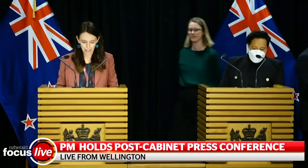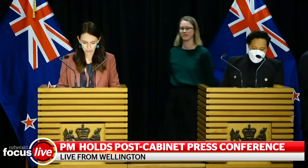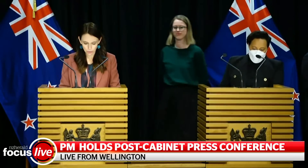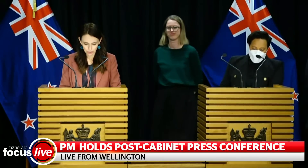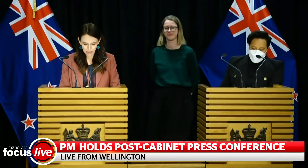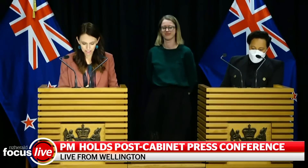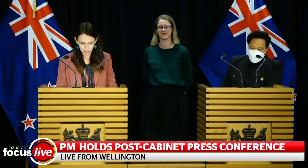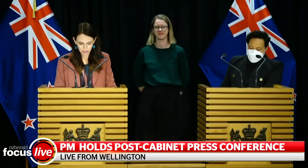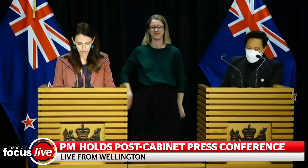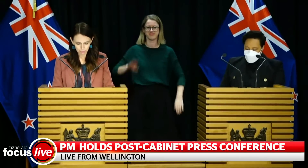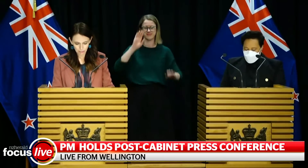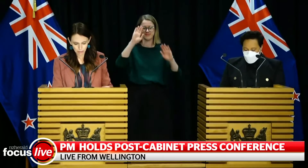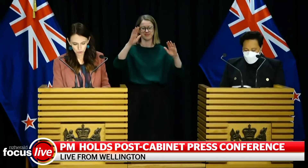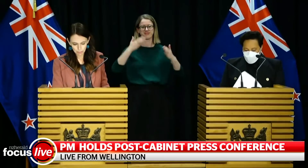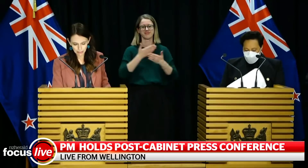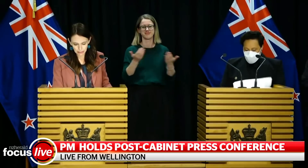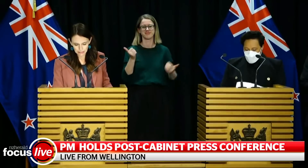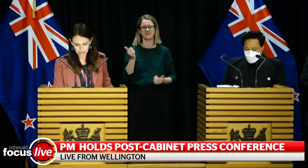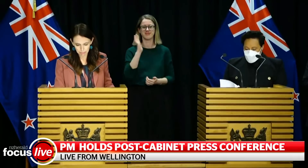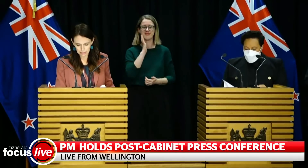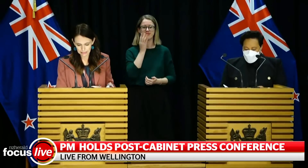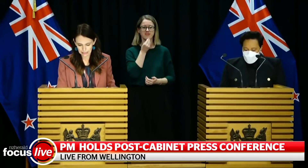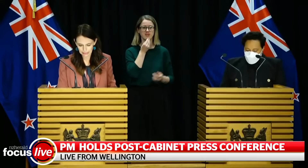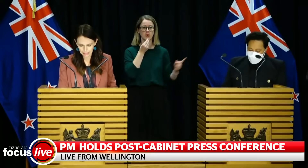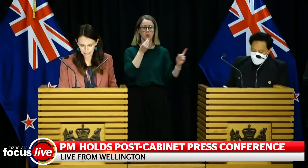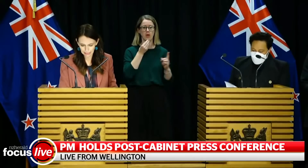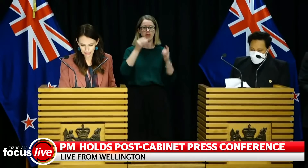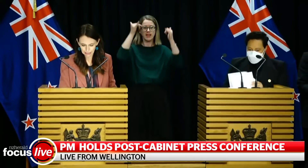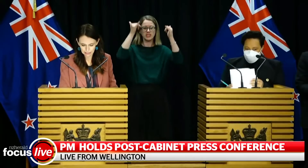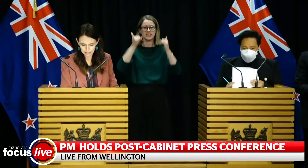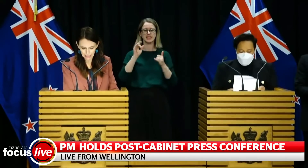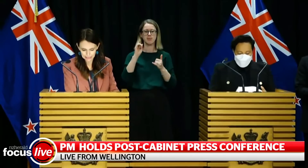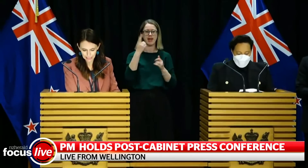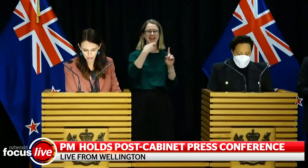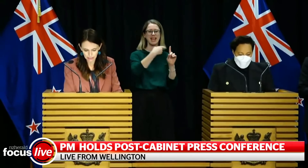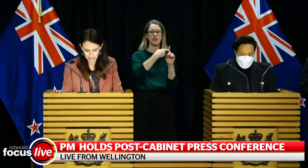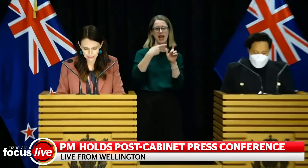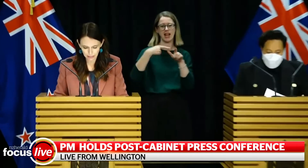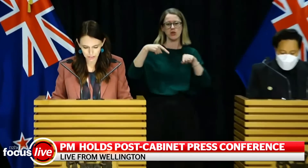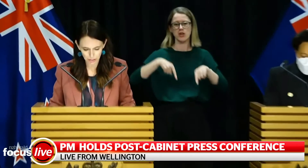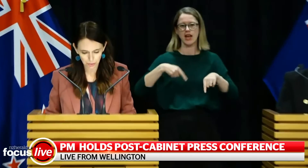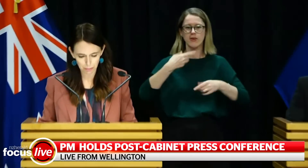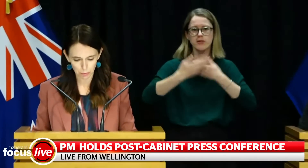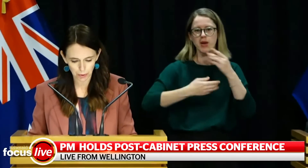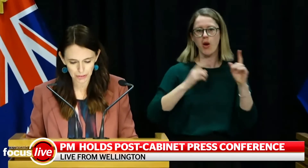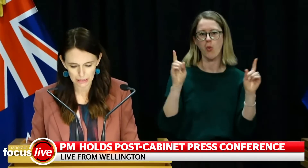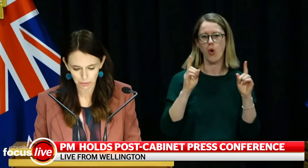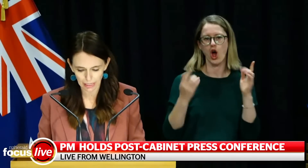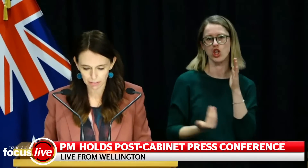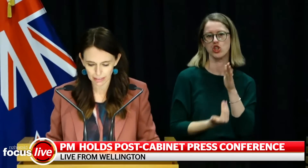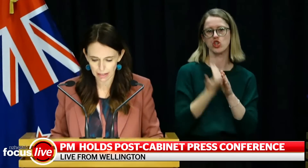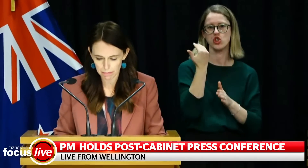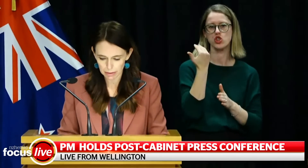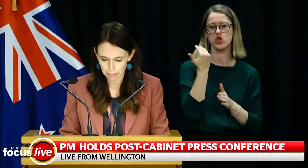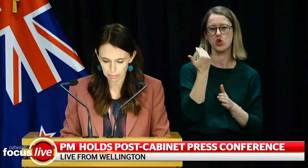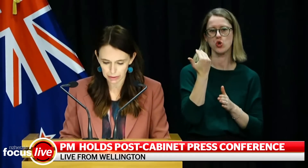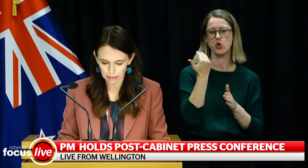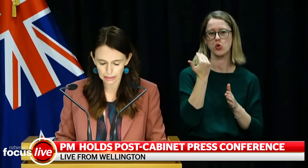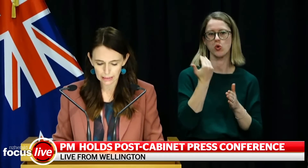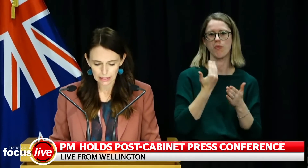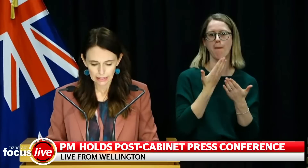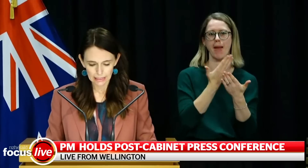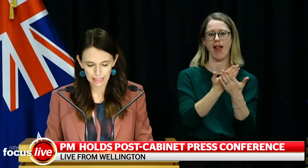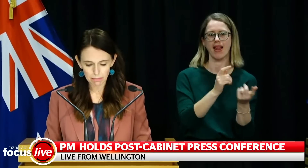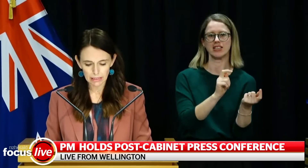Kia ora koutou katoa. Good afternoon. I'm joined by Justice Minister Kitty Allen today to outline the details of the Criminal Proceeds Recovery Amendment